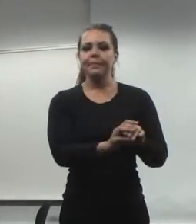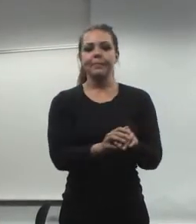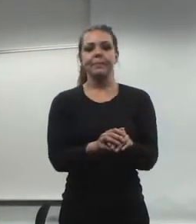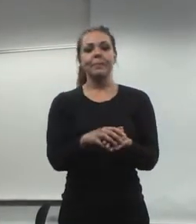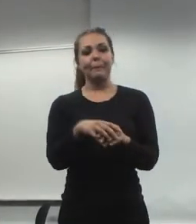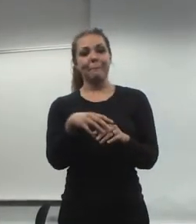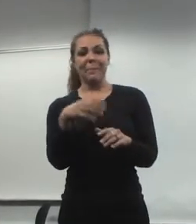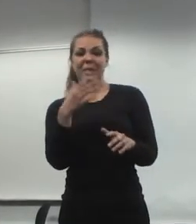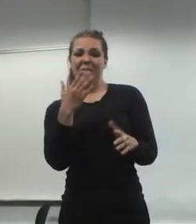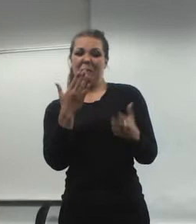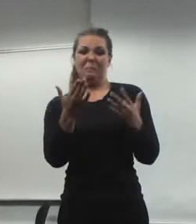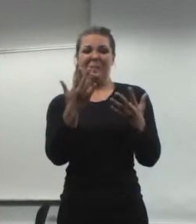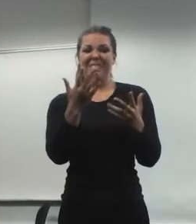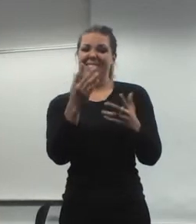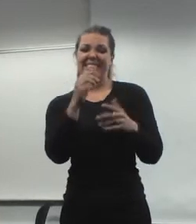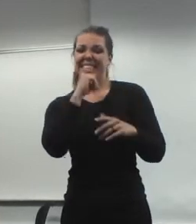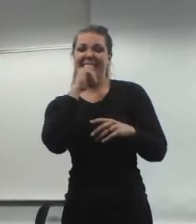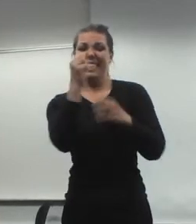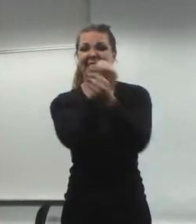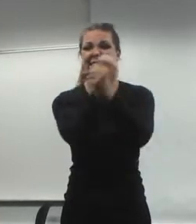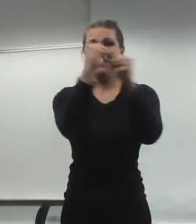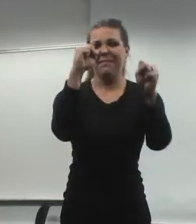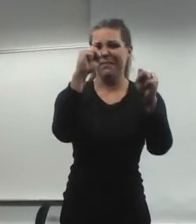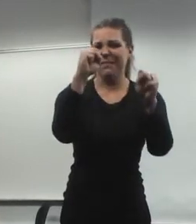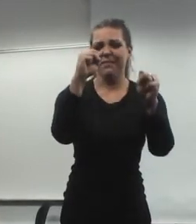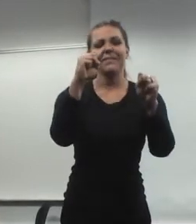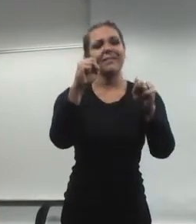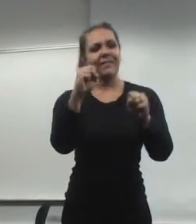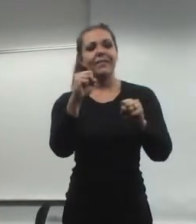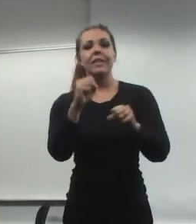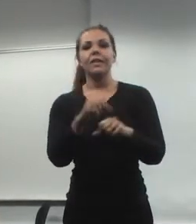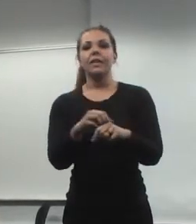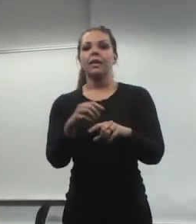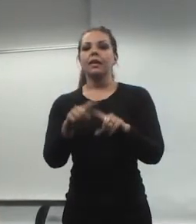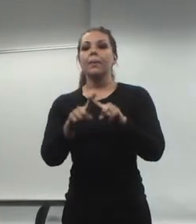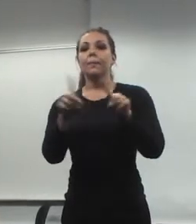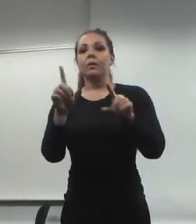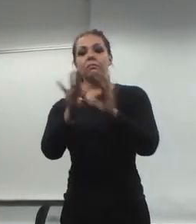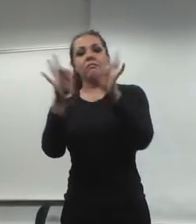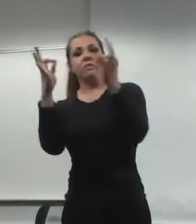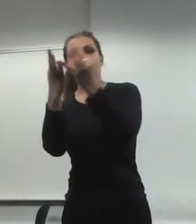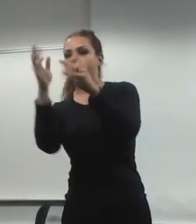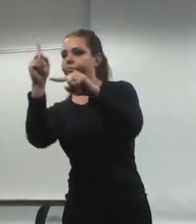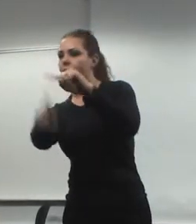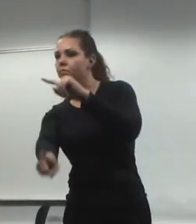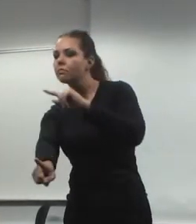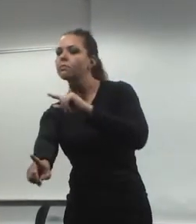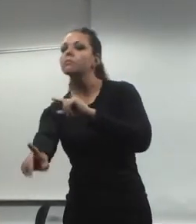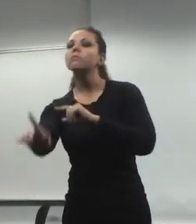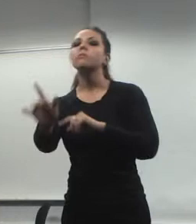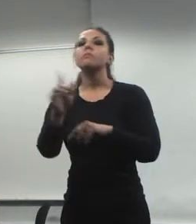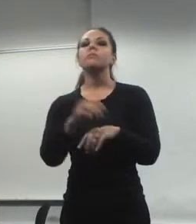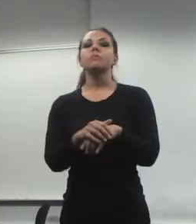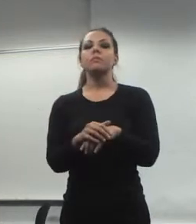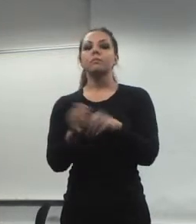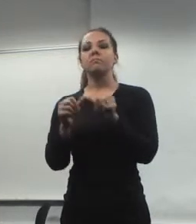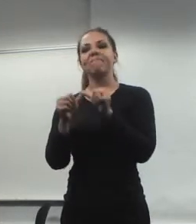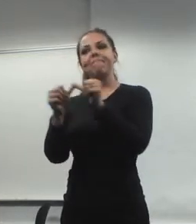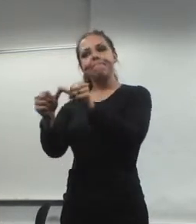harmful to her. But there is literally no way for the family to turn this off. She continues to interact with strangers on a regular